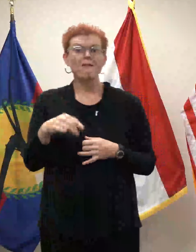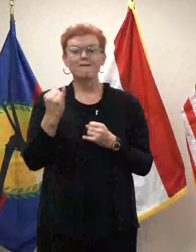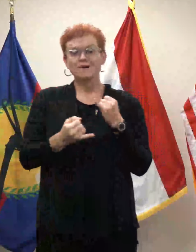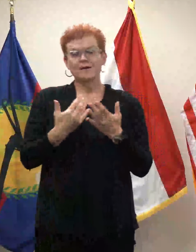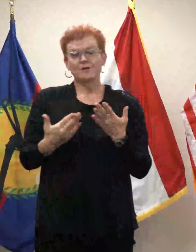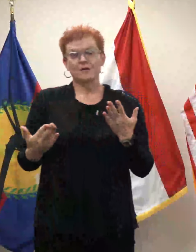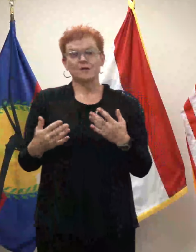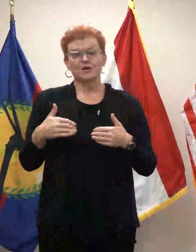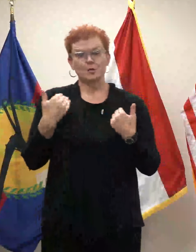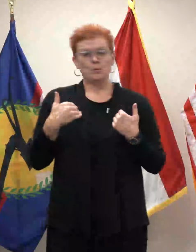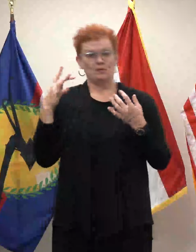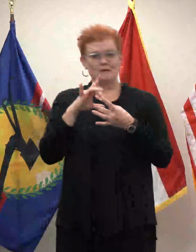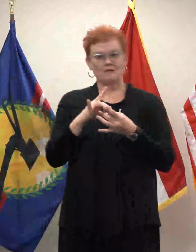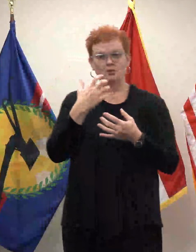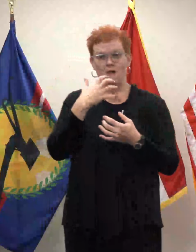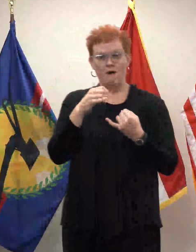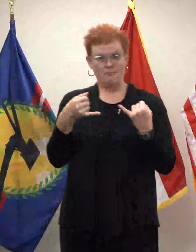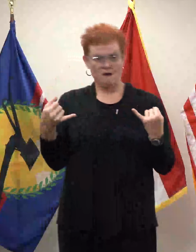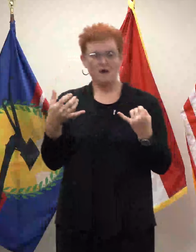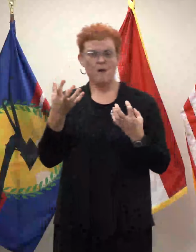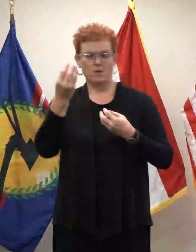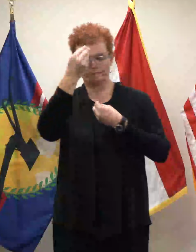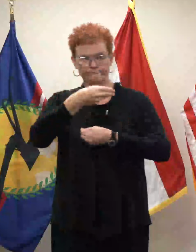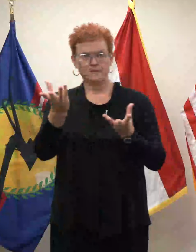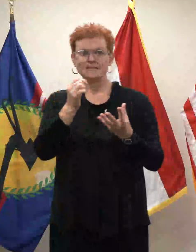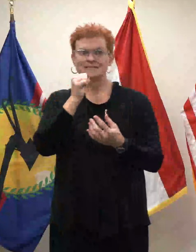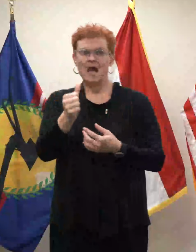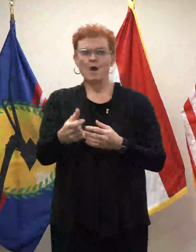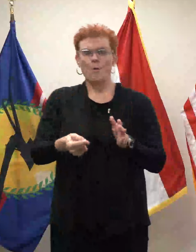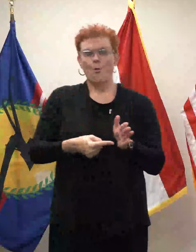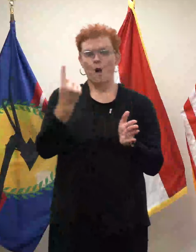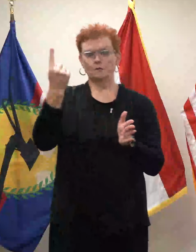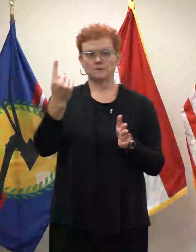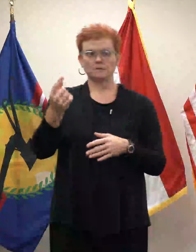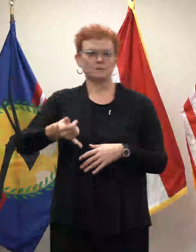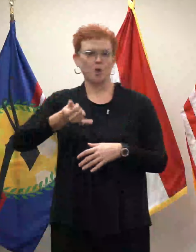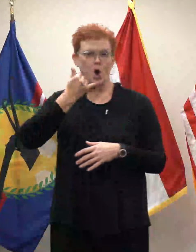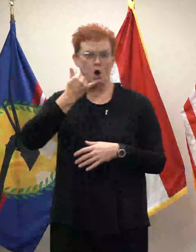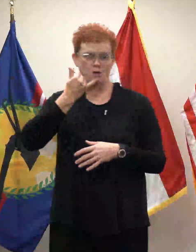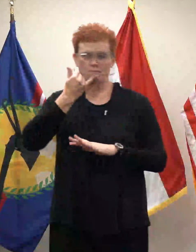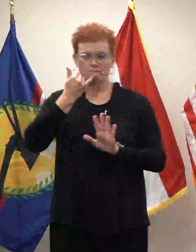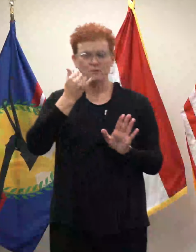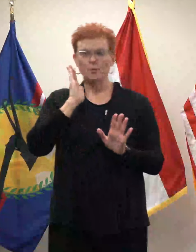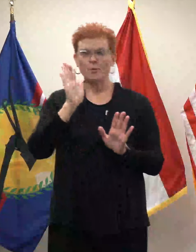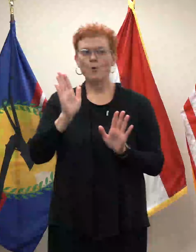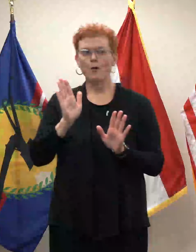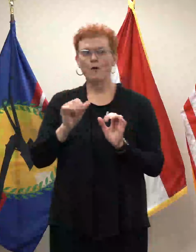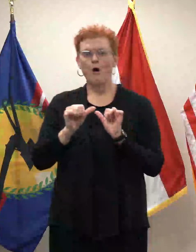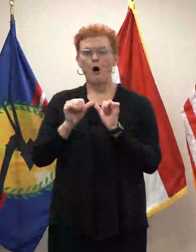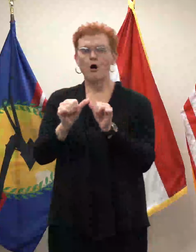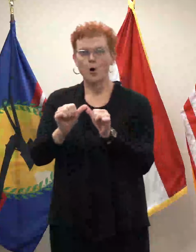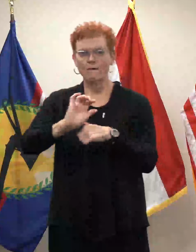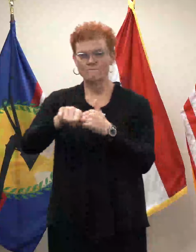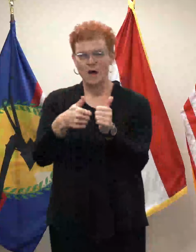about the Youth Connection Helpline that's very special that I want to make sure folks know about is it's not just one call. When you call, we will offer ongoing follow-up services.